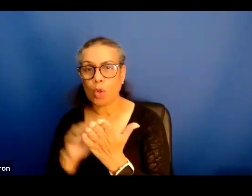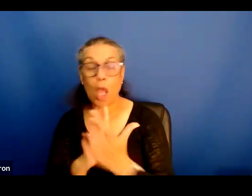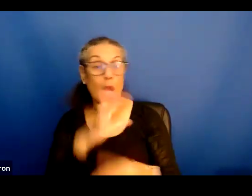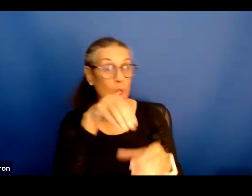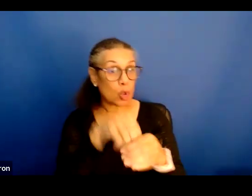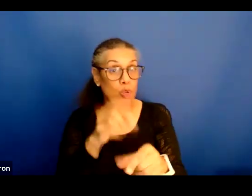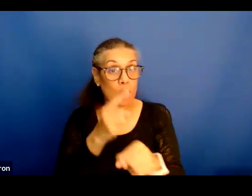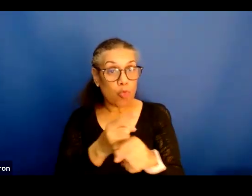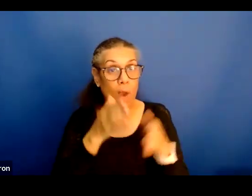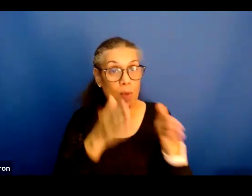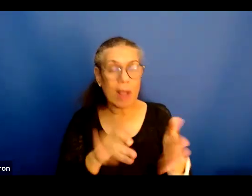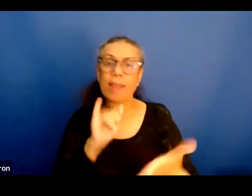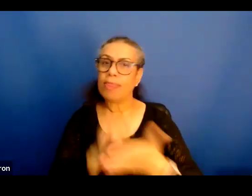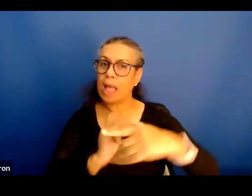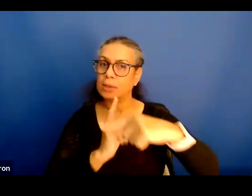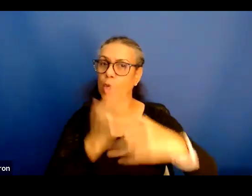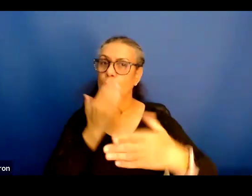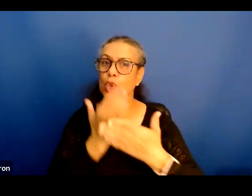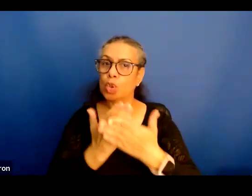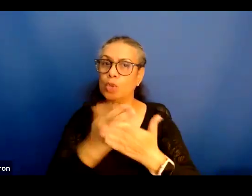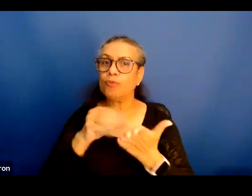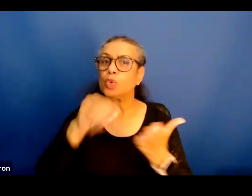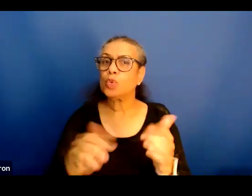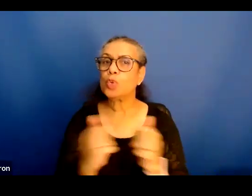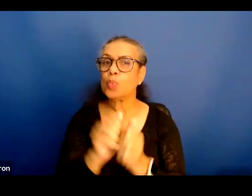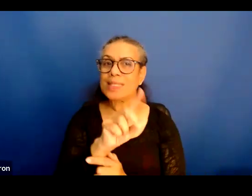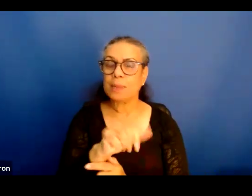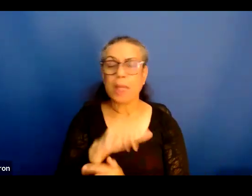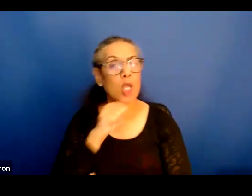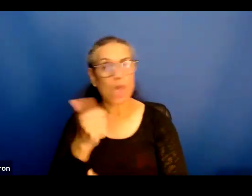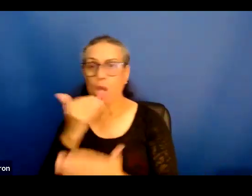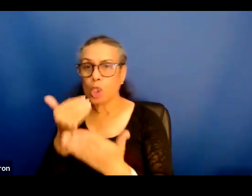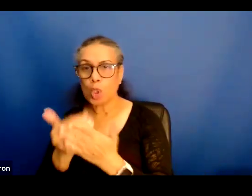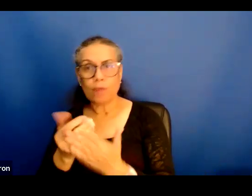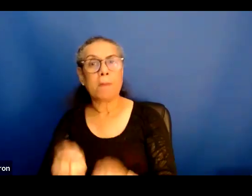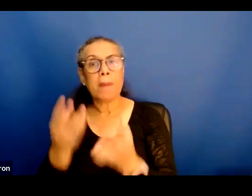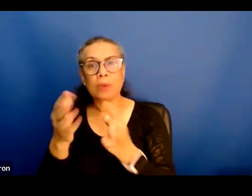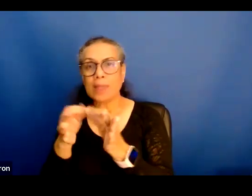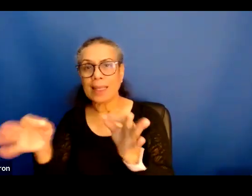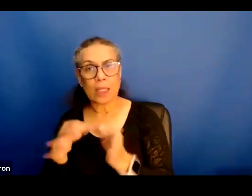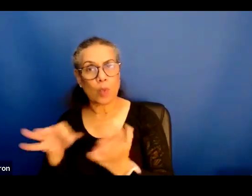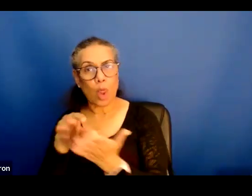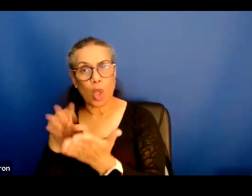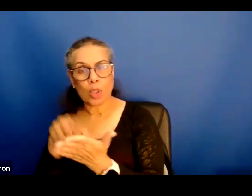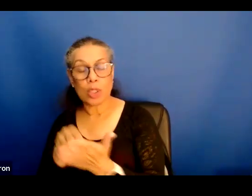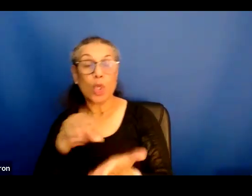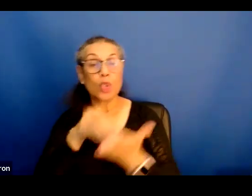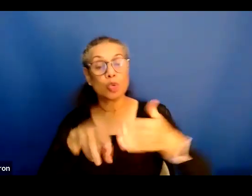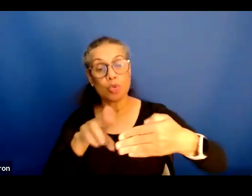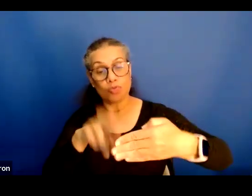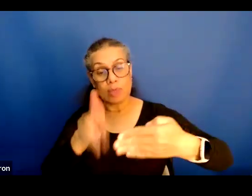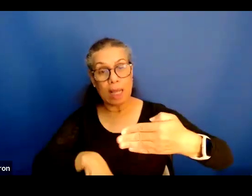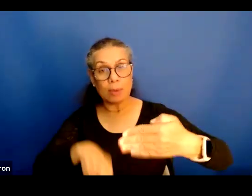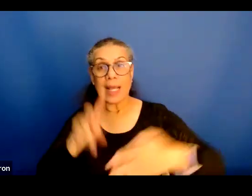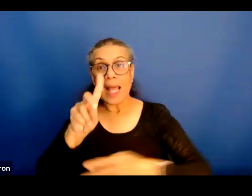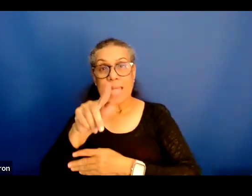done right is good for students with disabilities. It is not good for multilingual learners. Student outcome data that